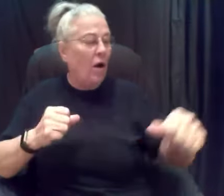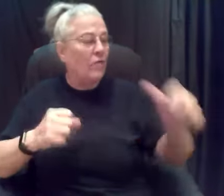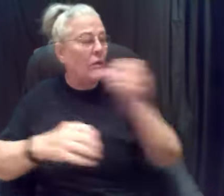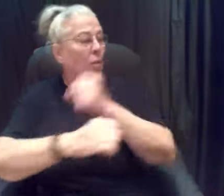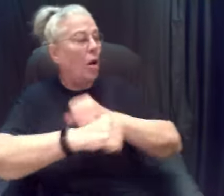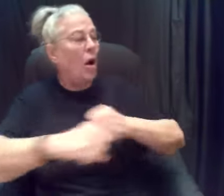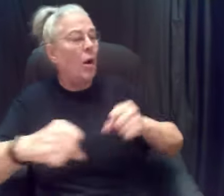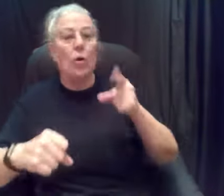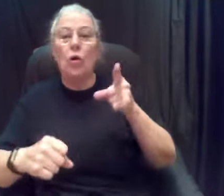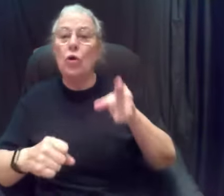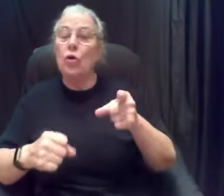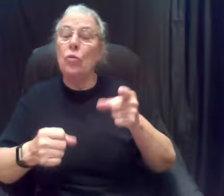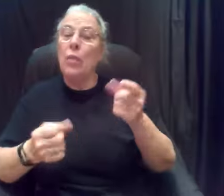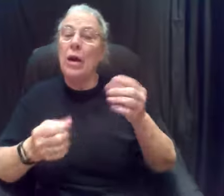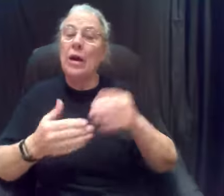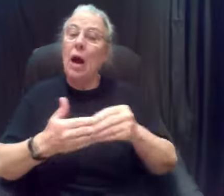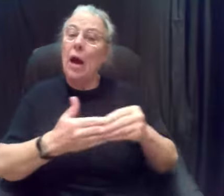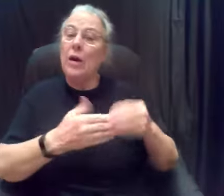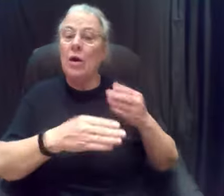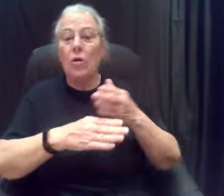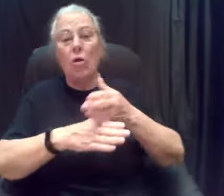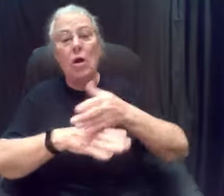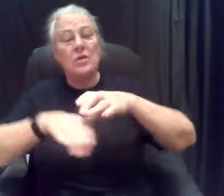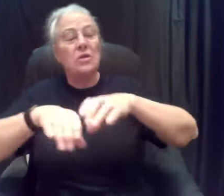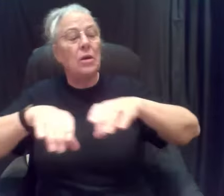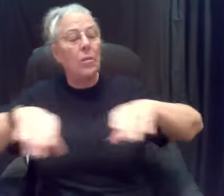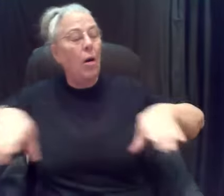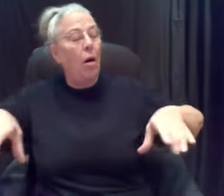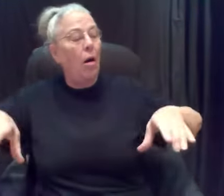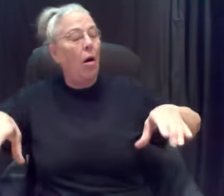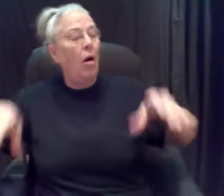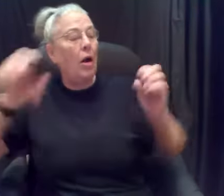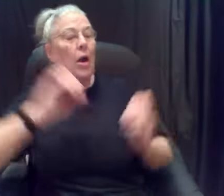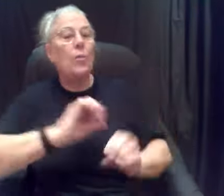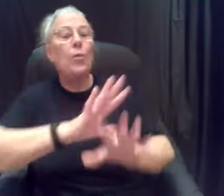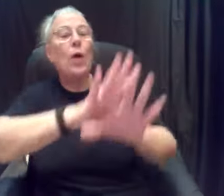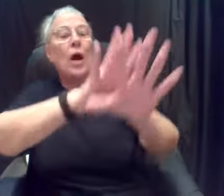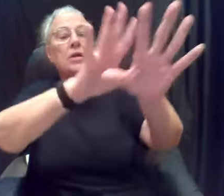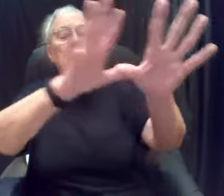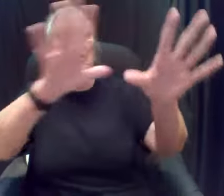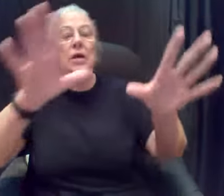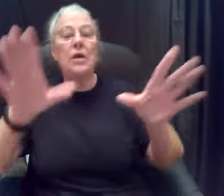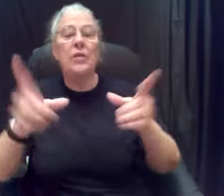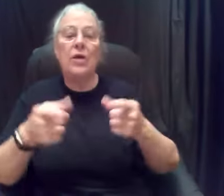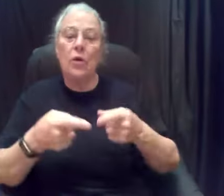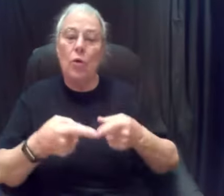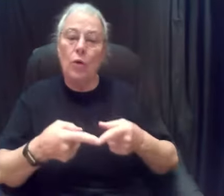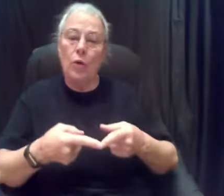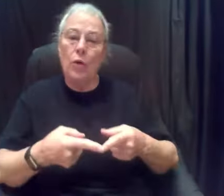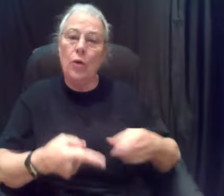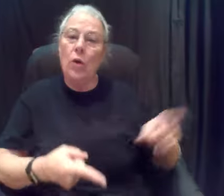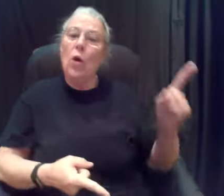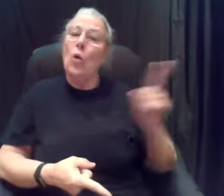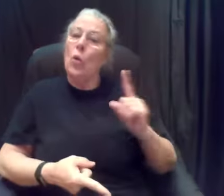from harbor you may guide across the bar. Brighten the corner